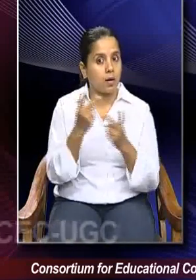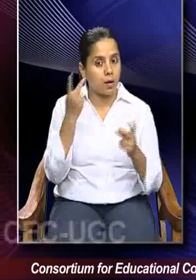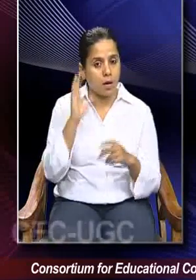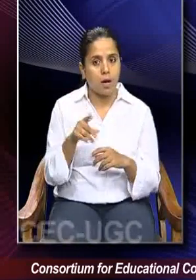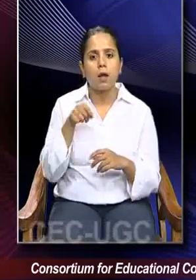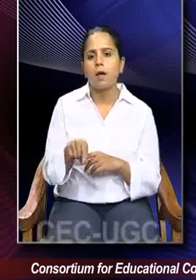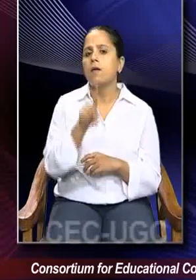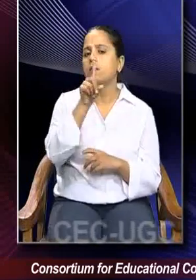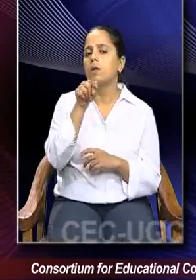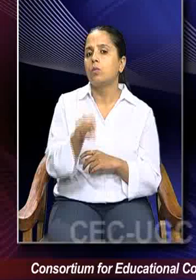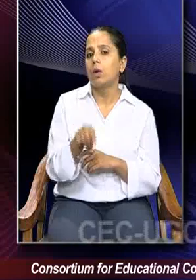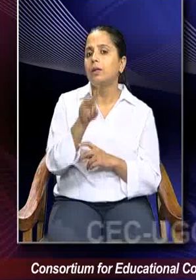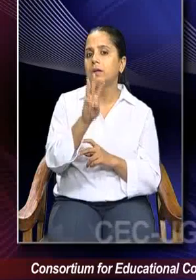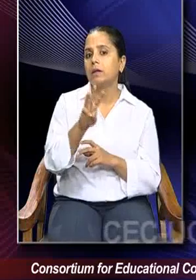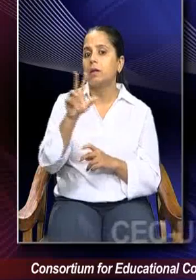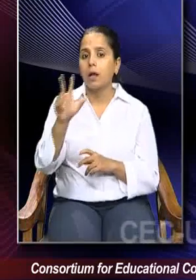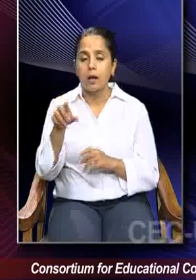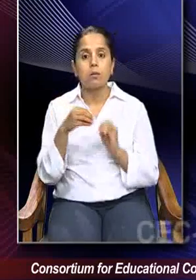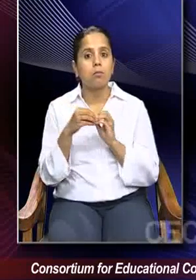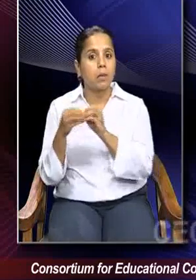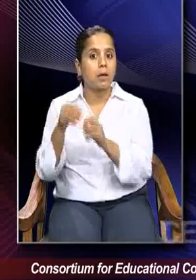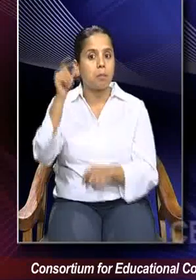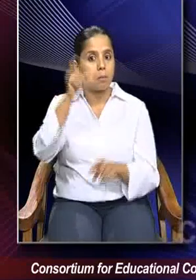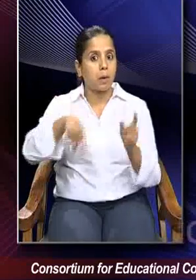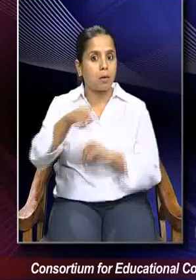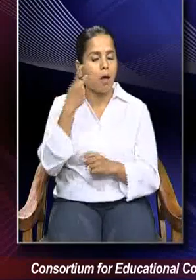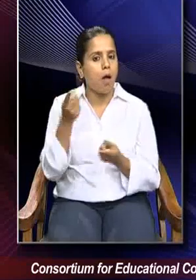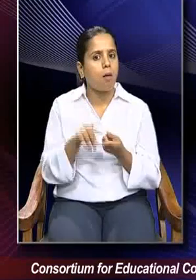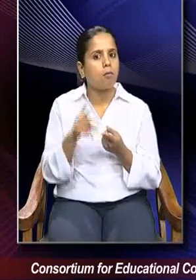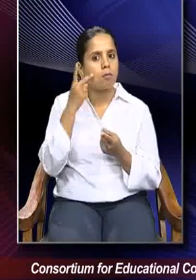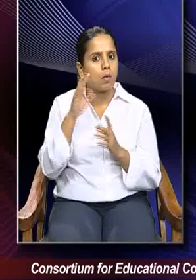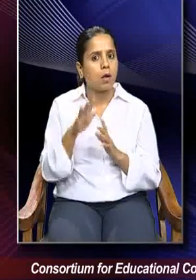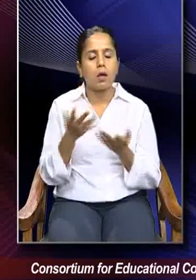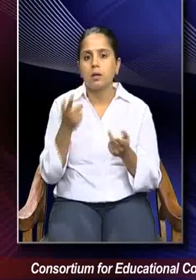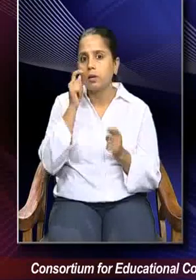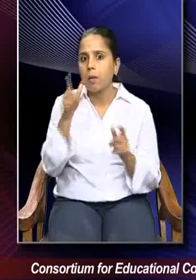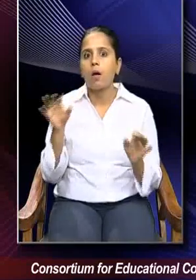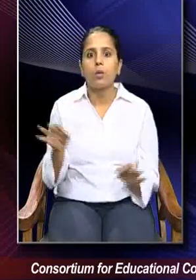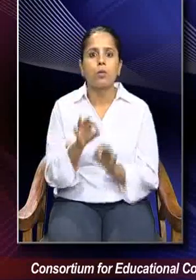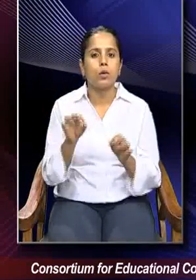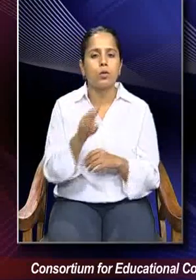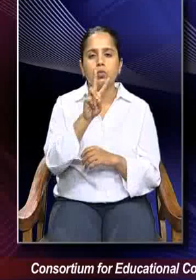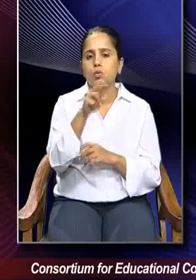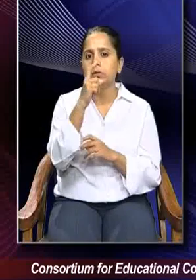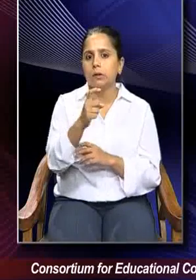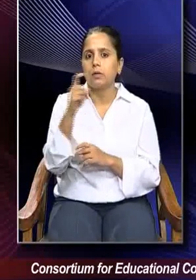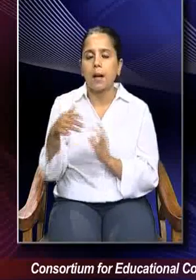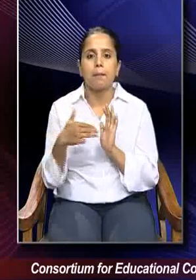nearly 1.38 billion people, it comes to no surprise that 277